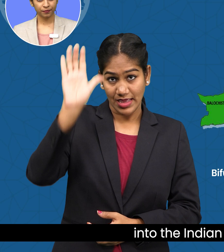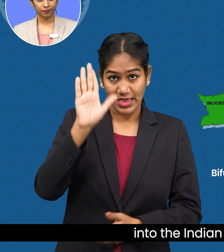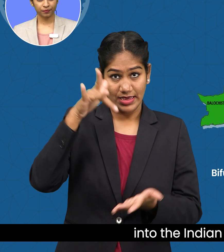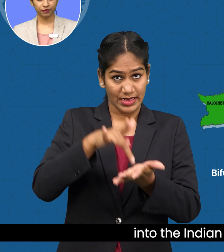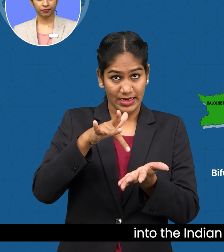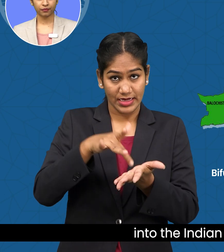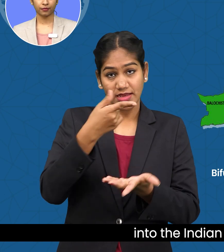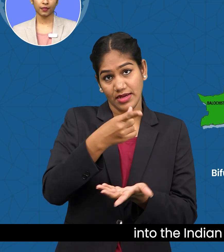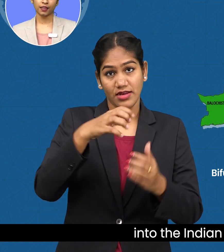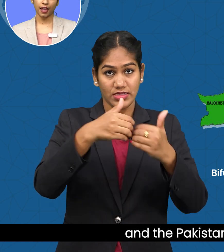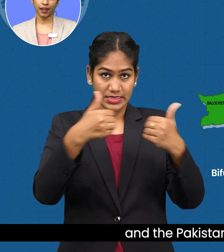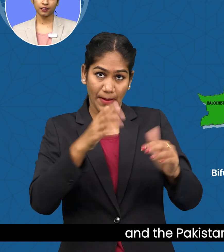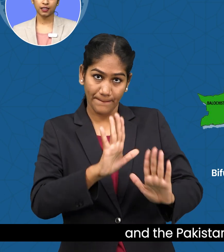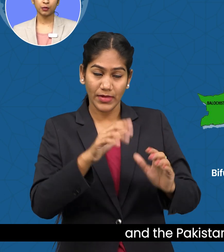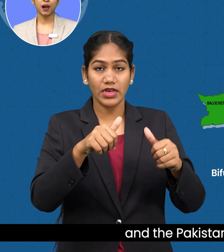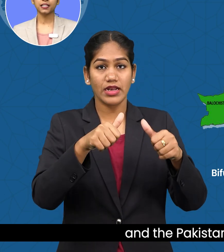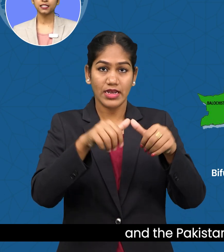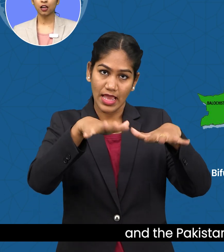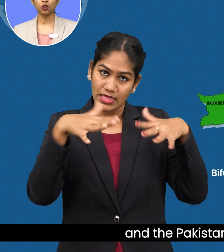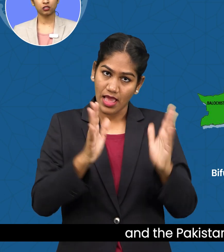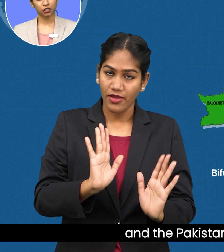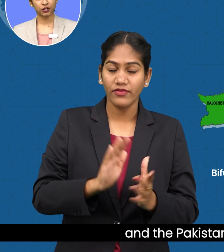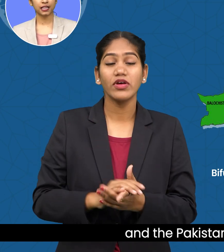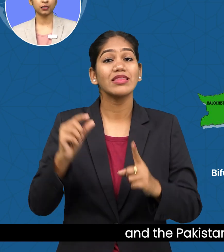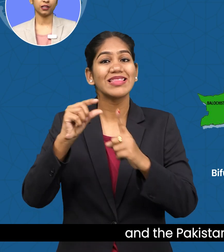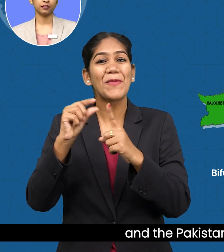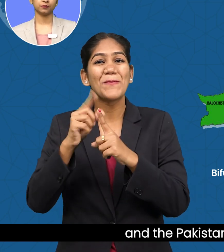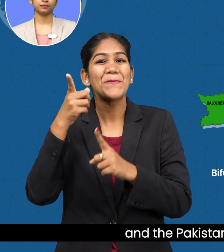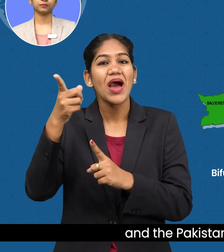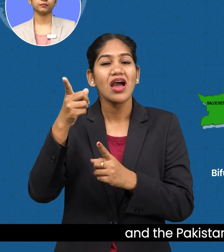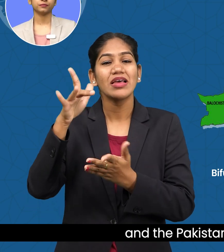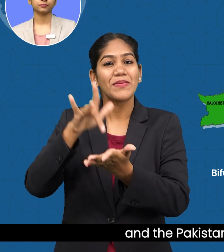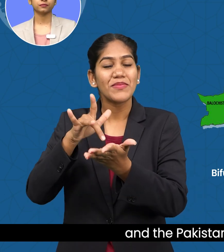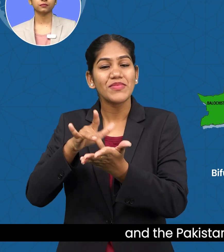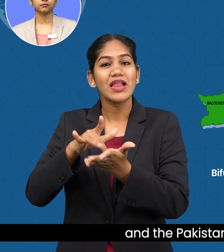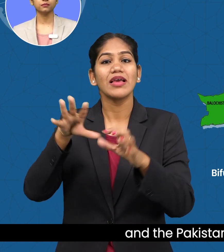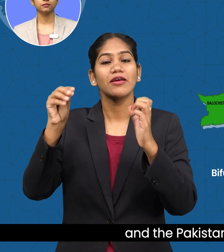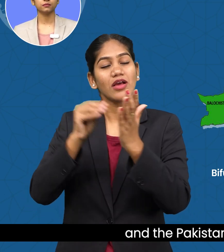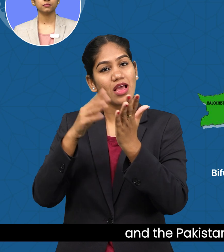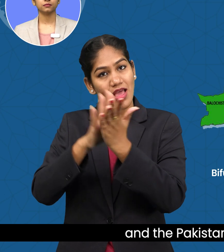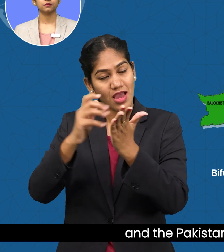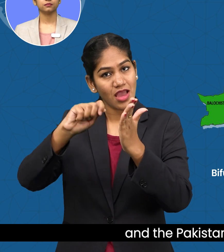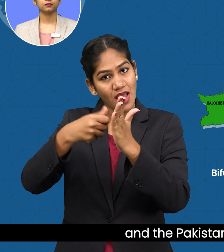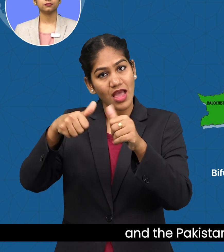Assembly and the Pakistan Constituent Assembly.